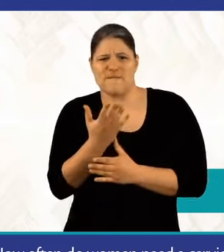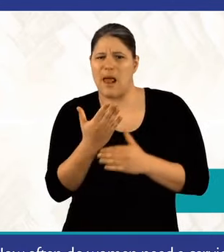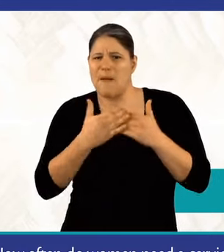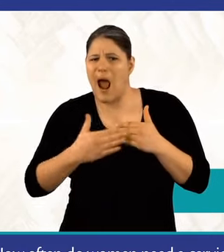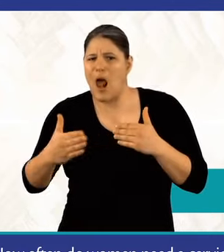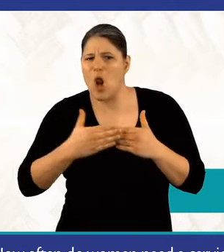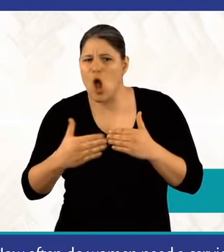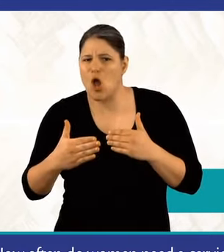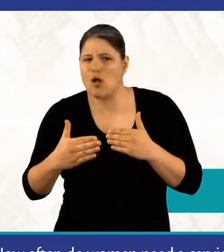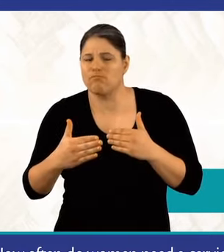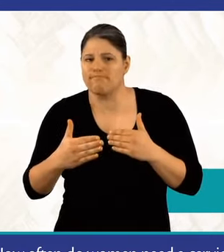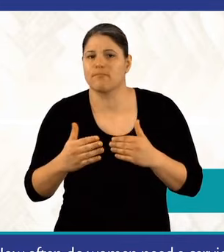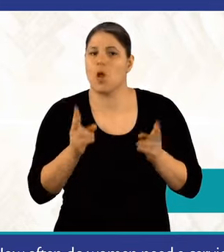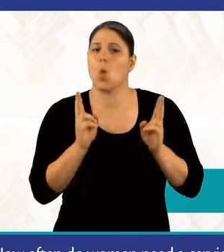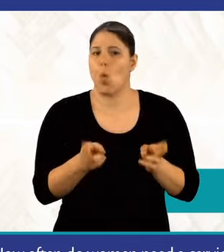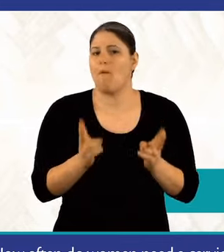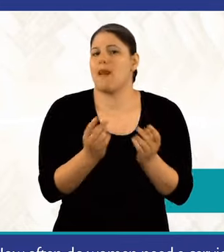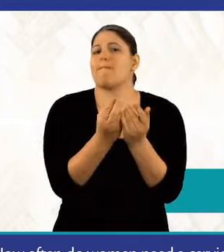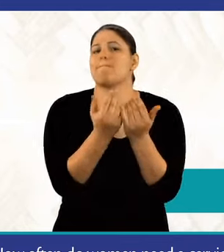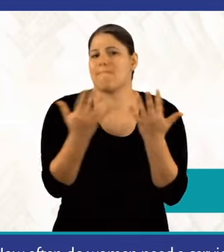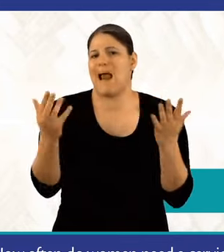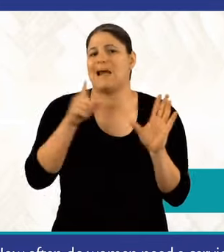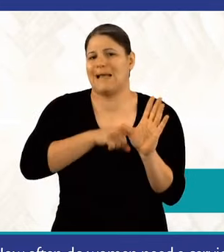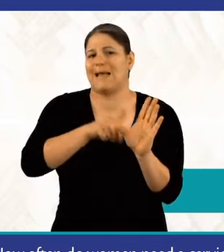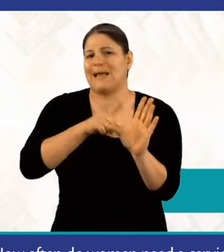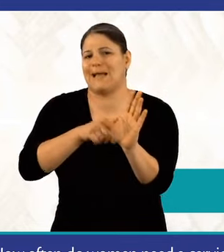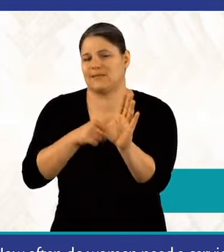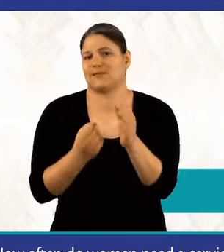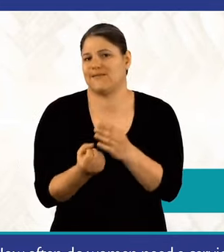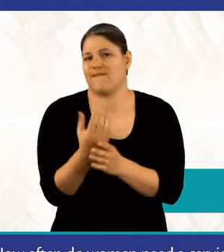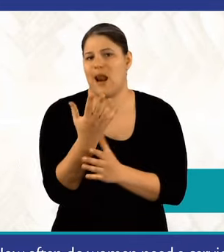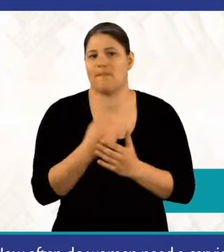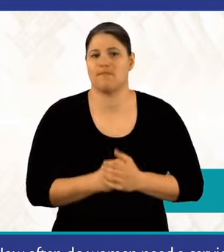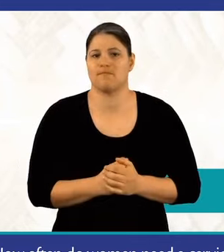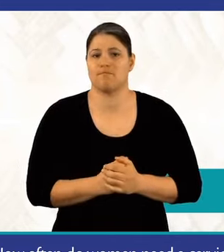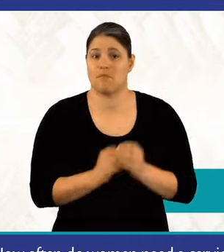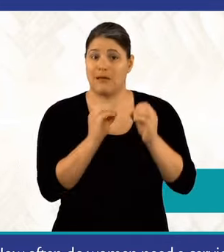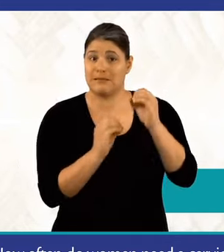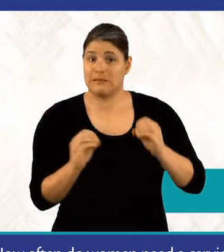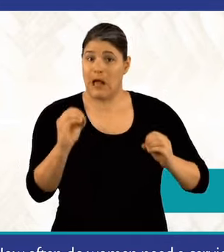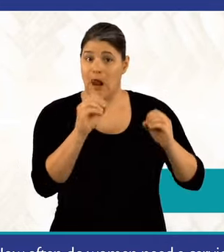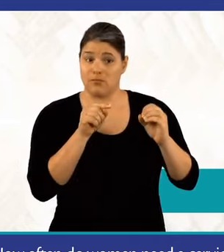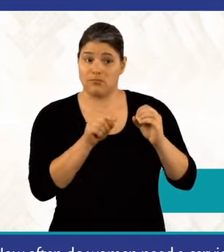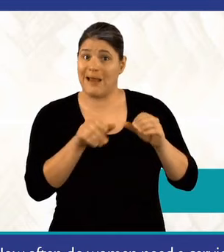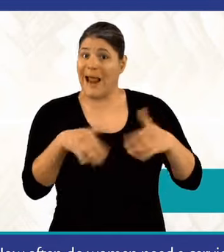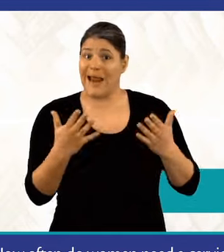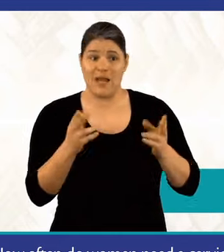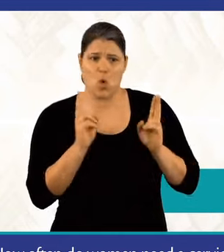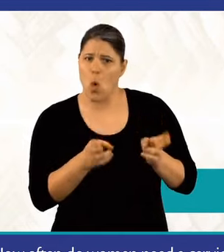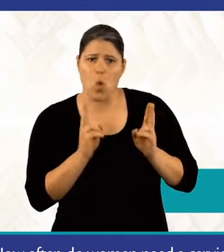Cervical cancer usually takes many years to develop. Any abnormal